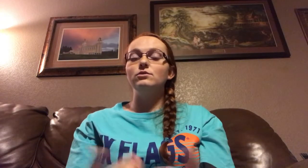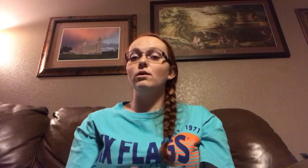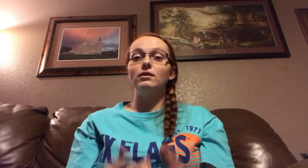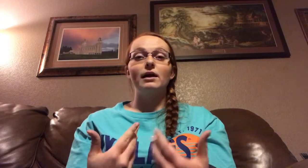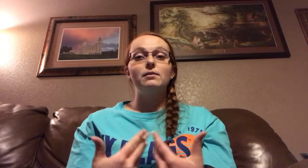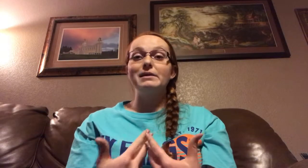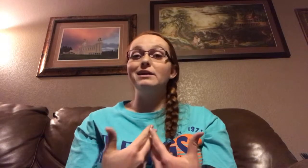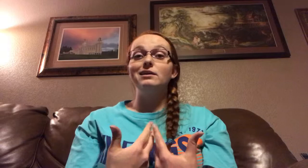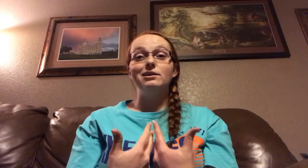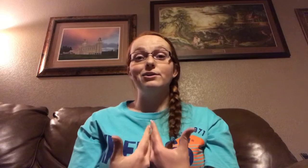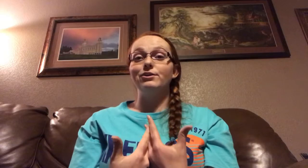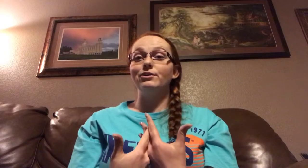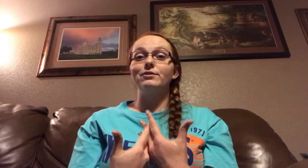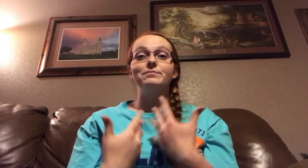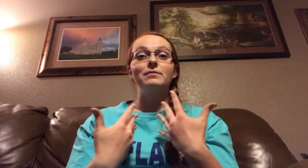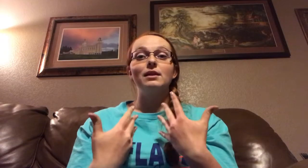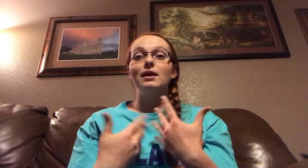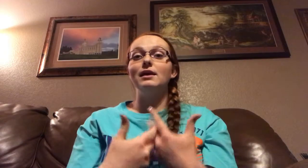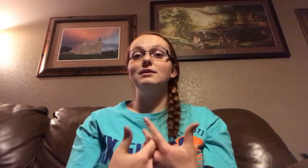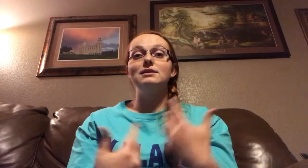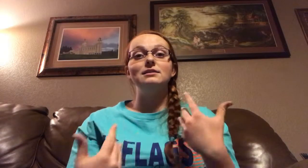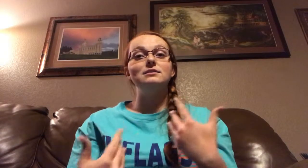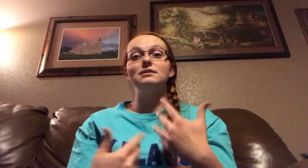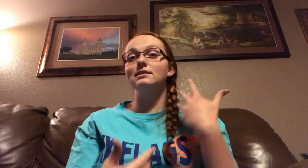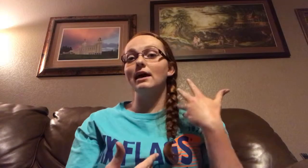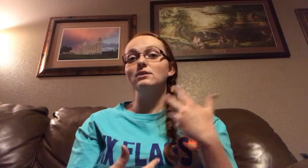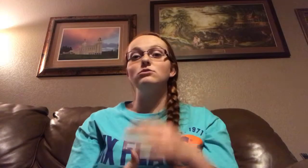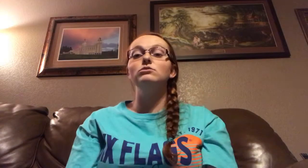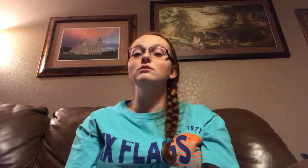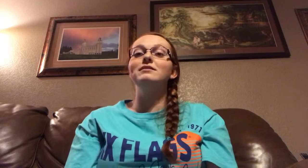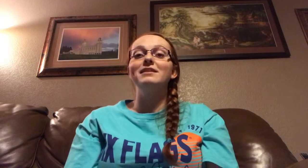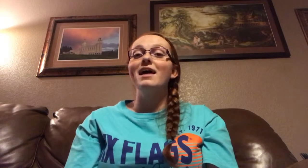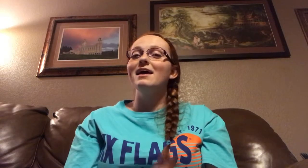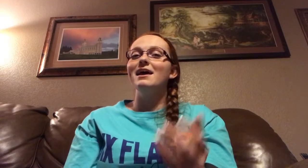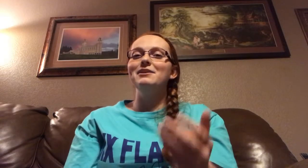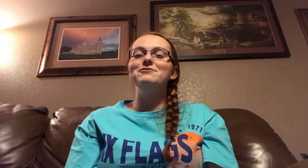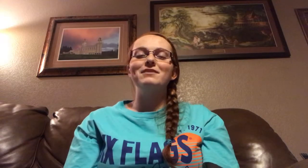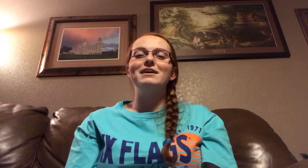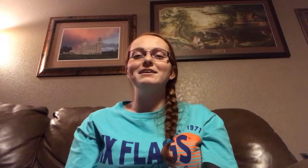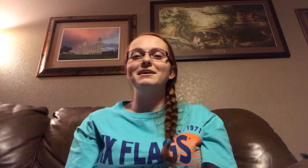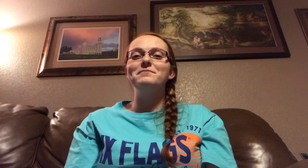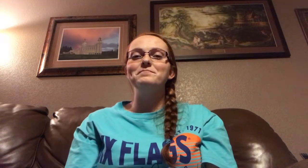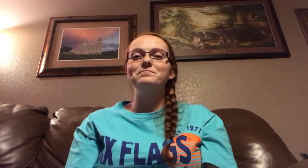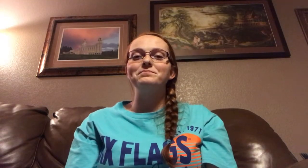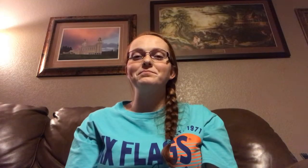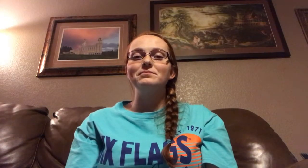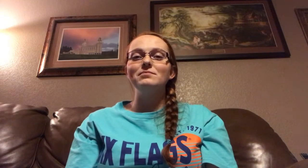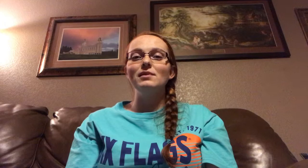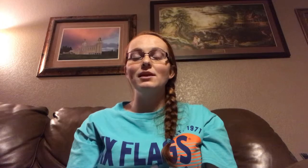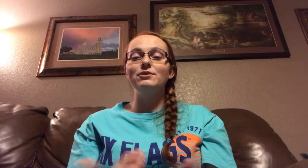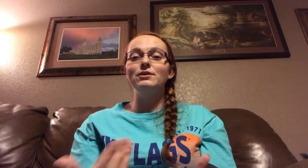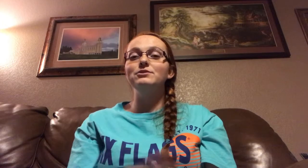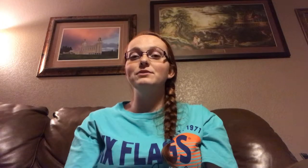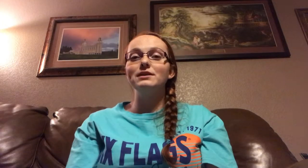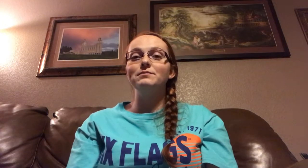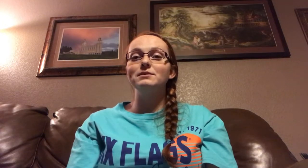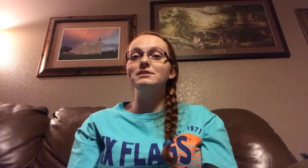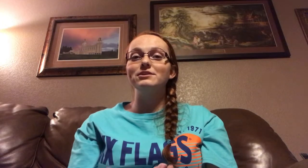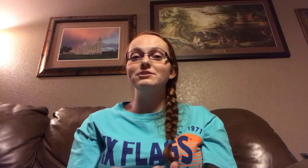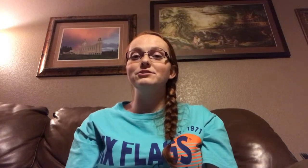are like me and you're 18, still in high school, and you and you run into a deaf person, you're